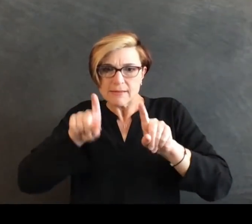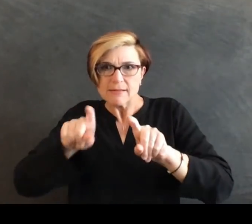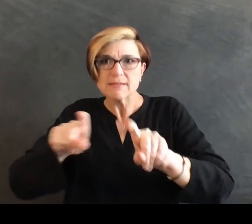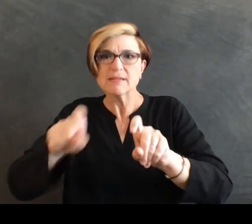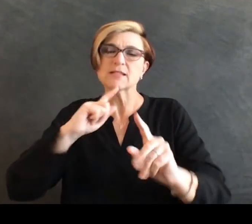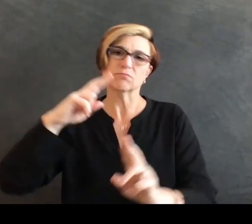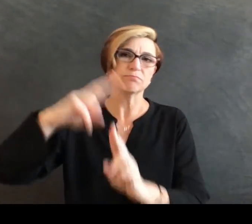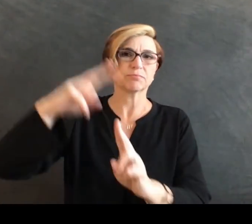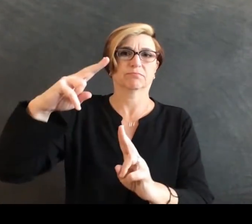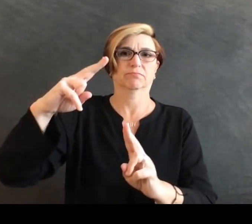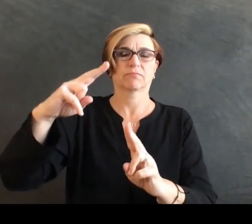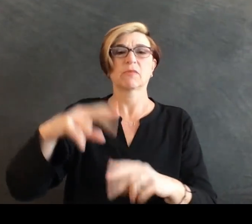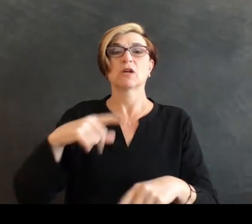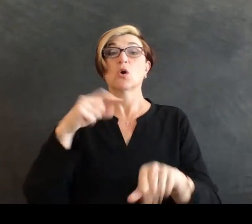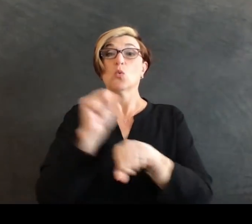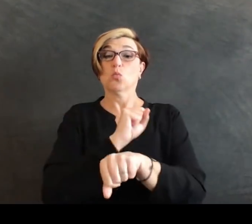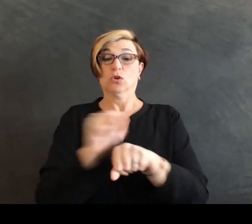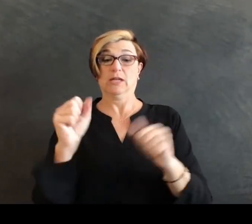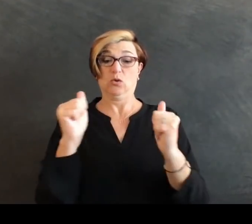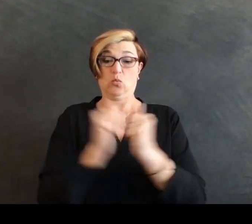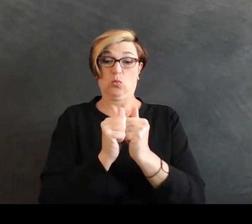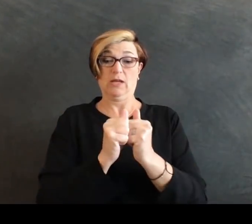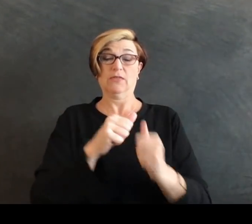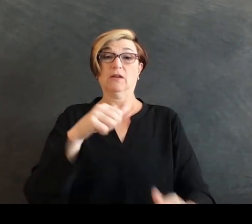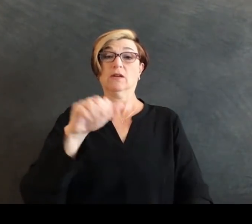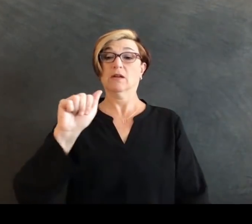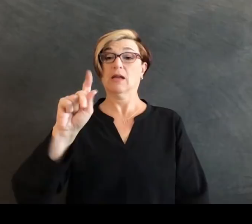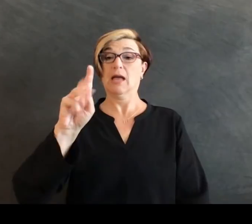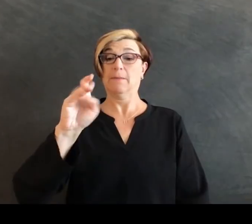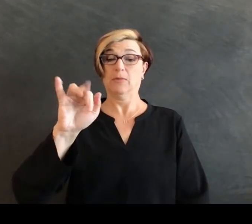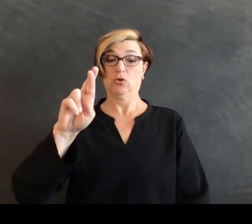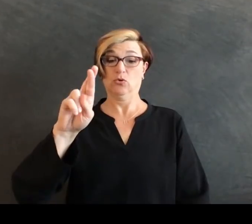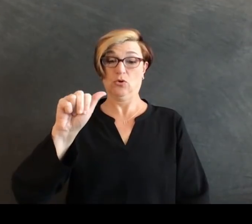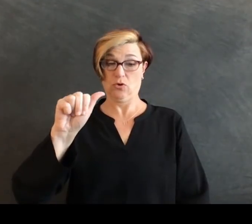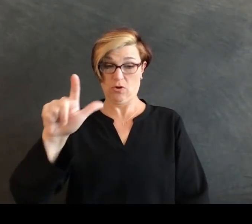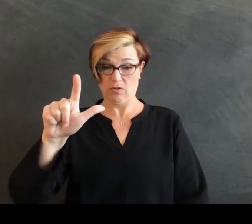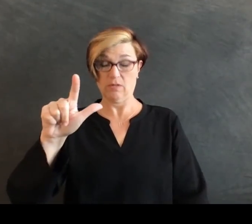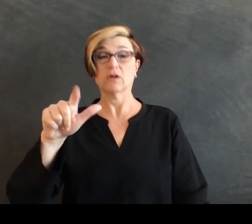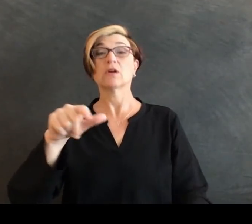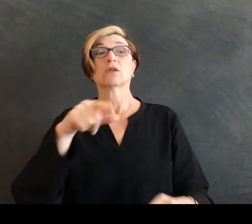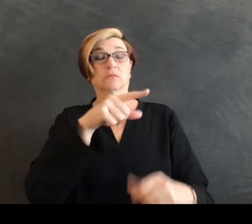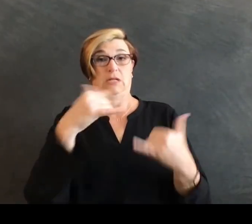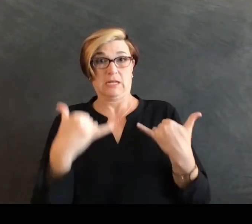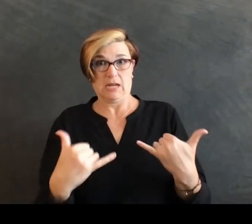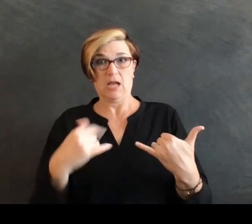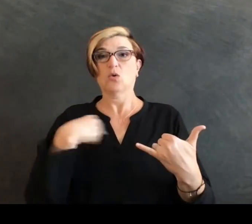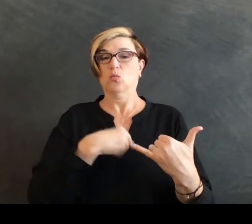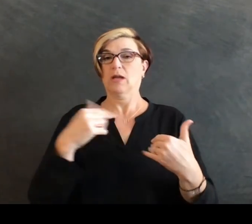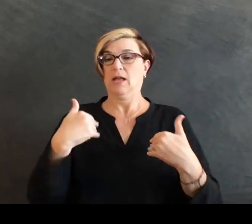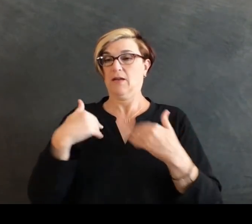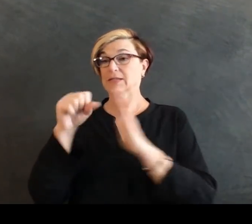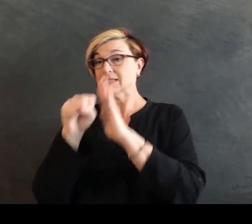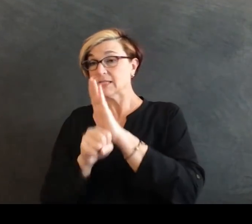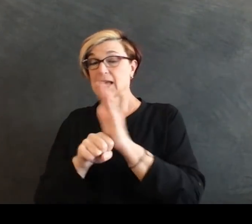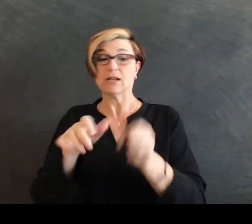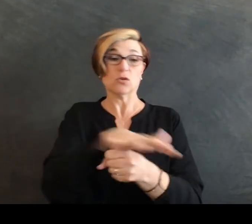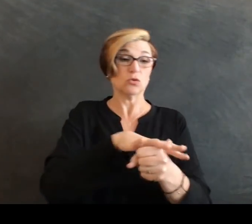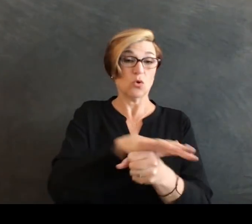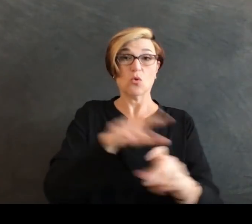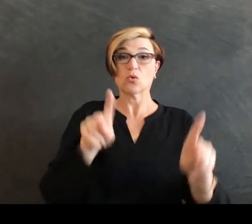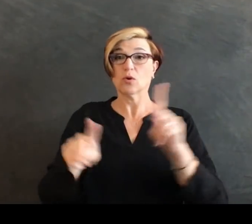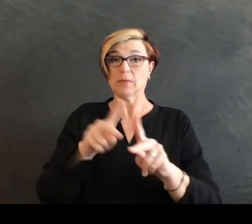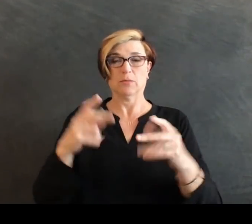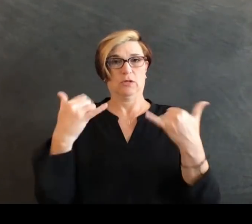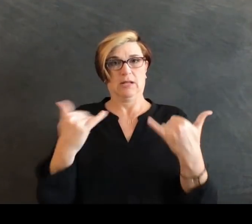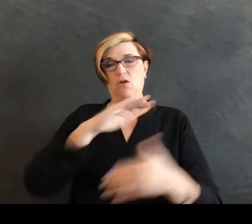Giroir, they have now truly unleashed the ingenuity of the private sector and our state and local leaders, the centerpieces of America's historic approach